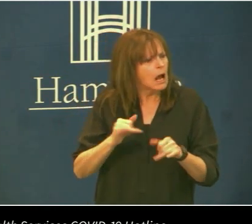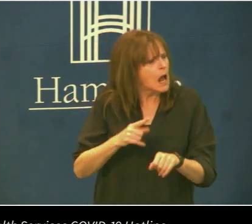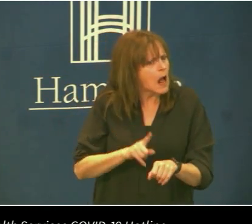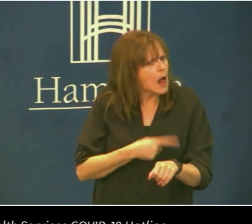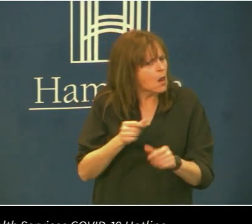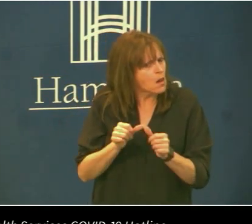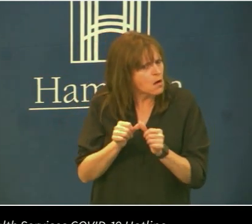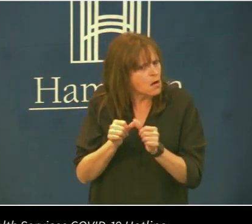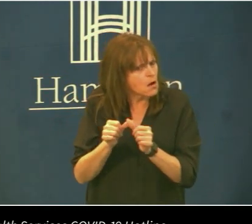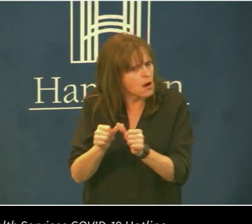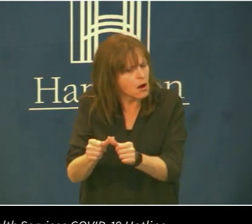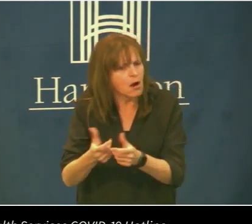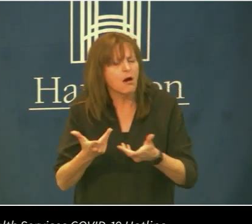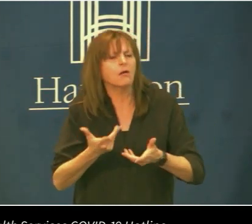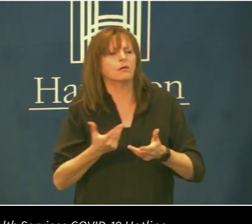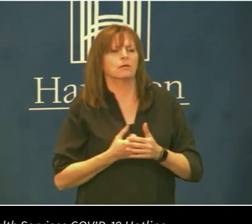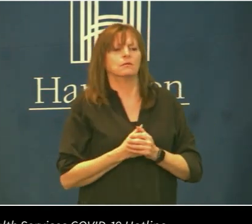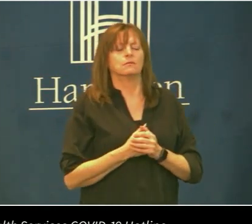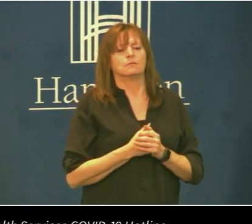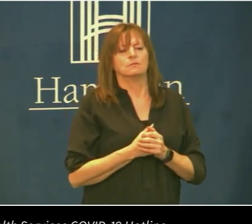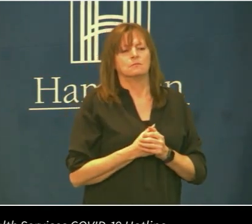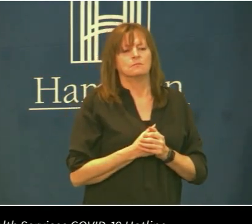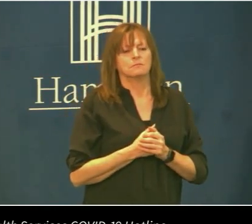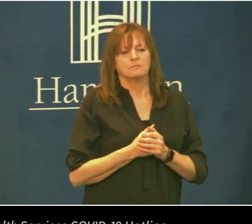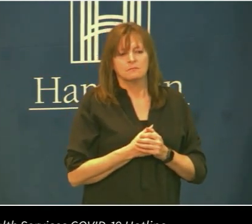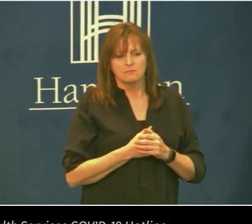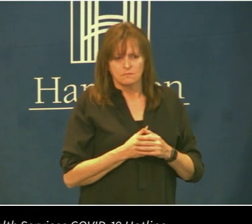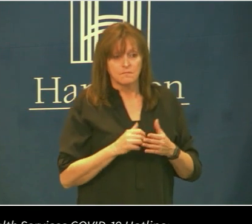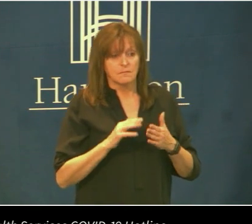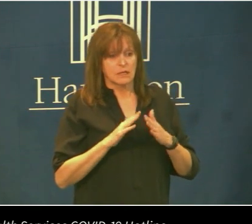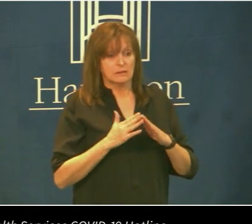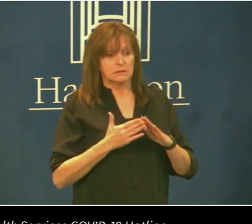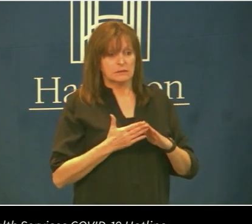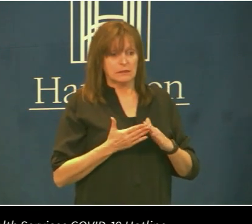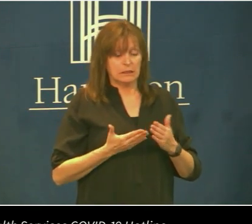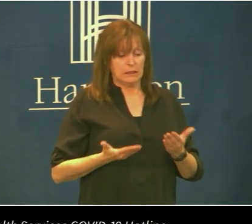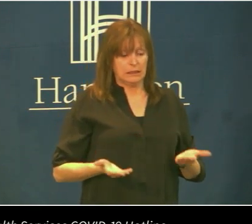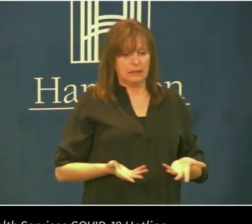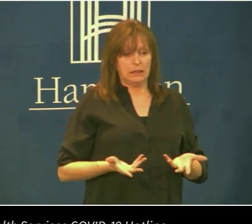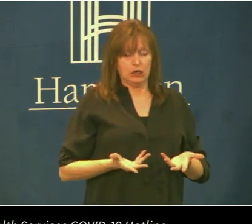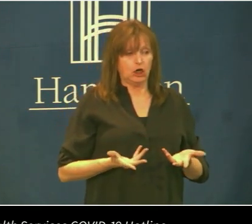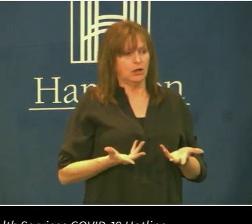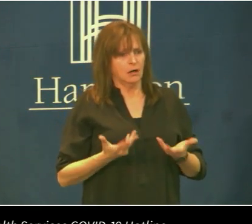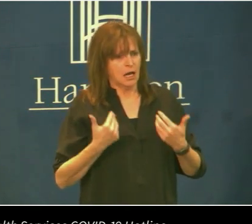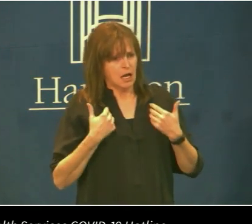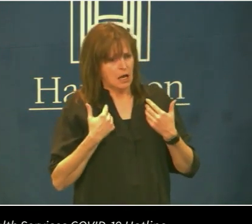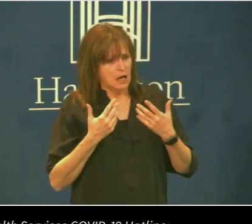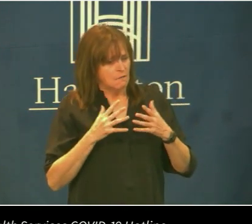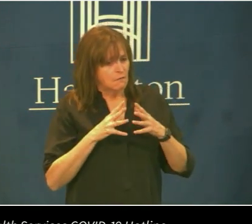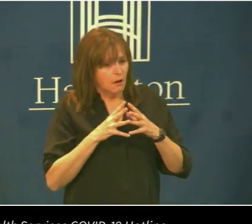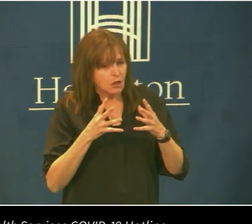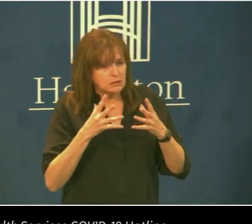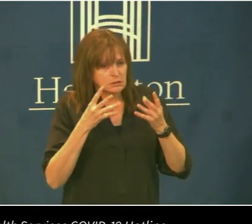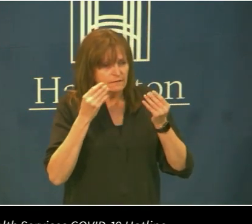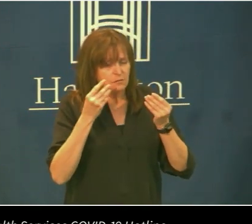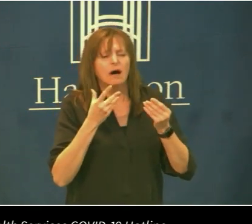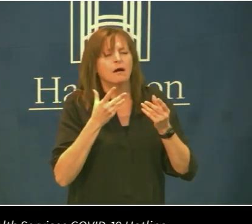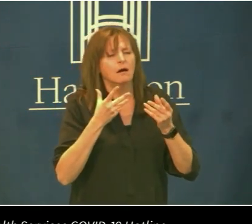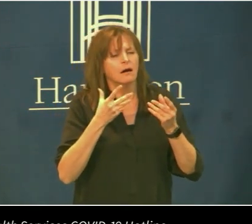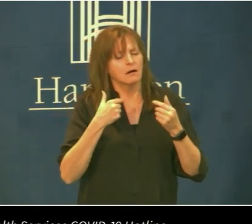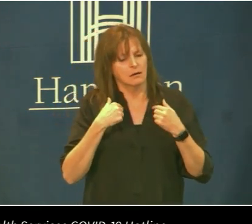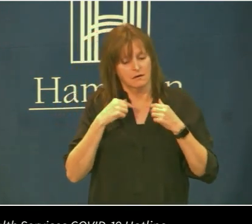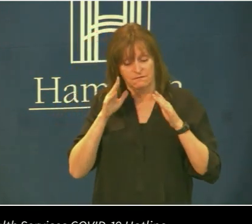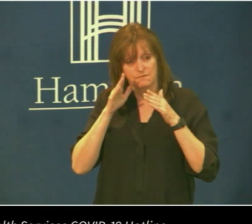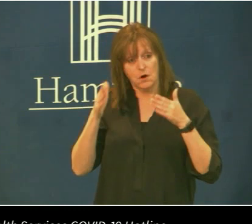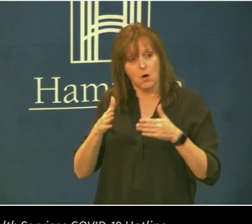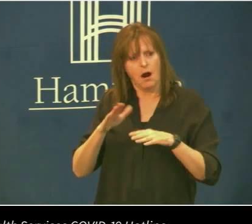public communication about this from the city. We are focused obviously on this emergency and our priority work here, but it is worthy of reminding the